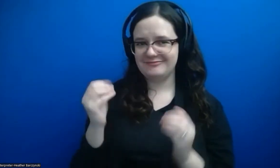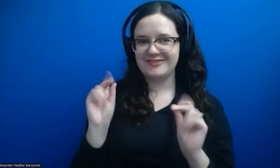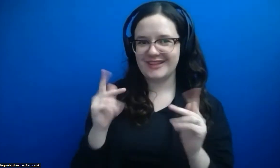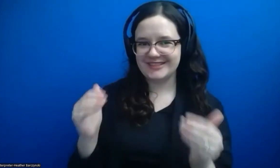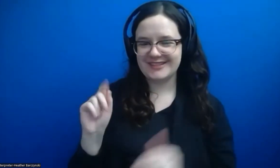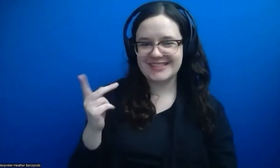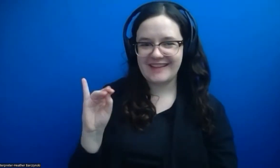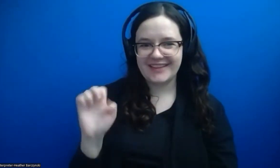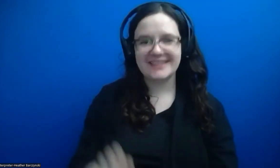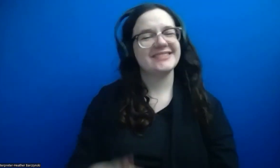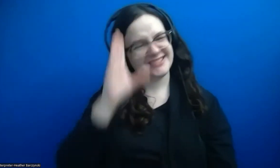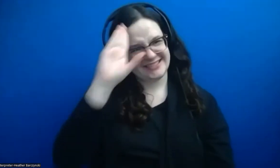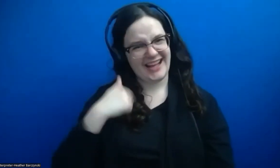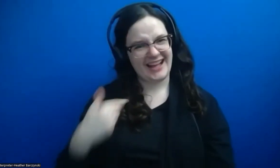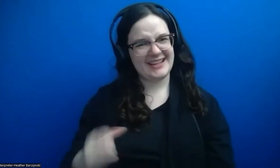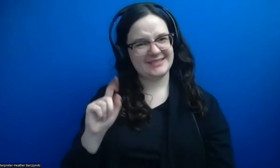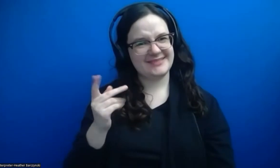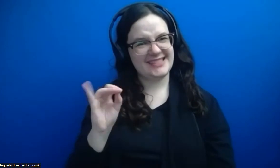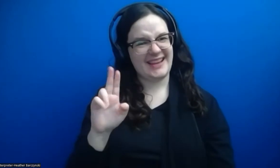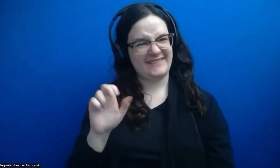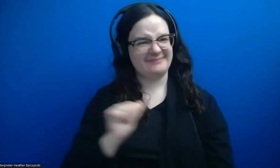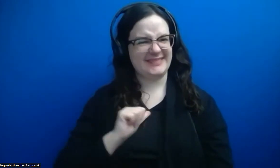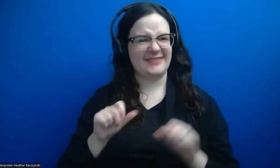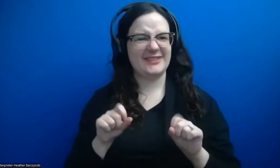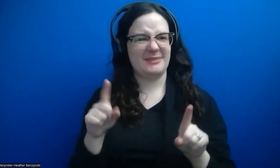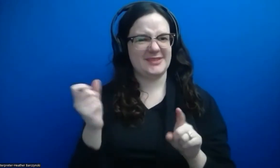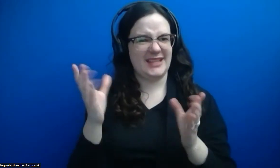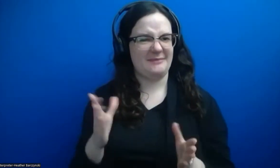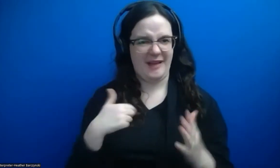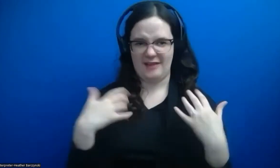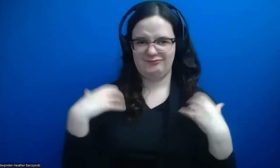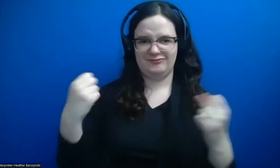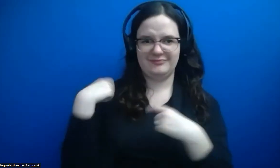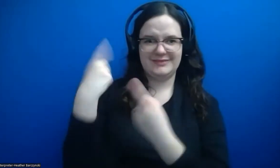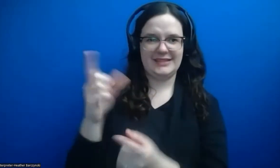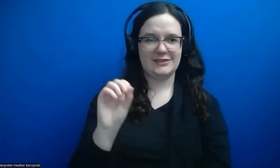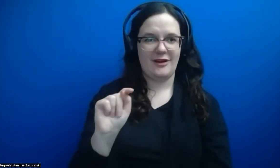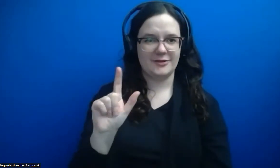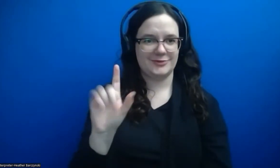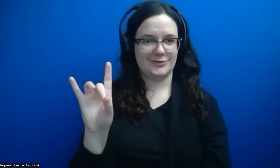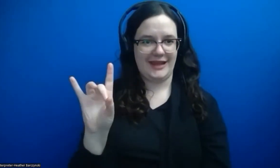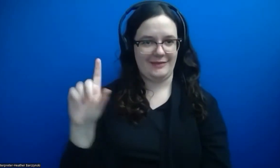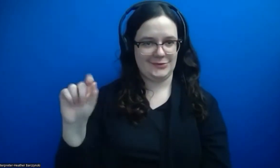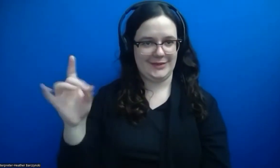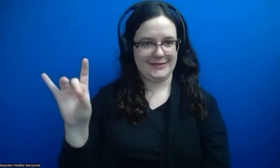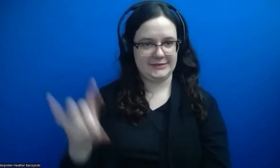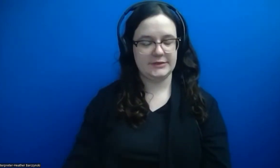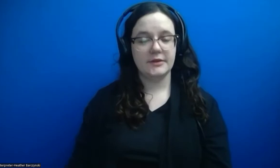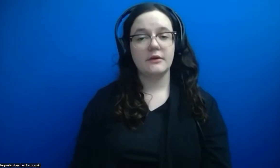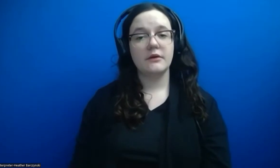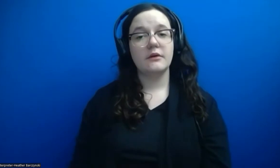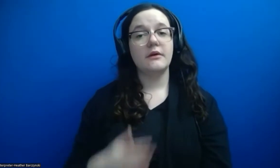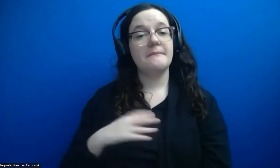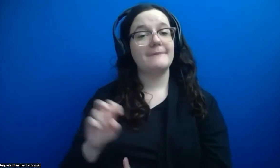I'm Stephanie. I'm a compulsive gambler in recovery since October 28th, 2018. And my